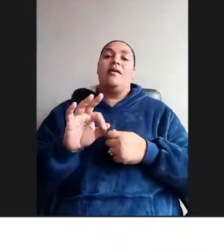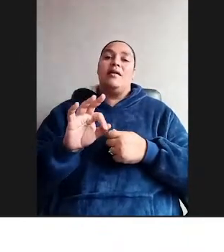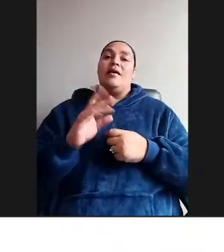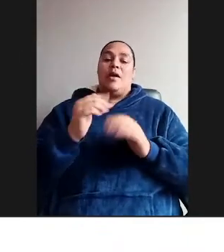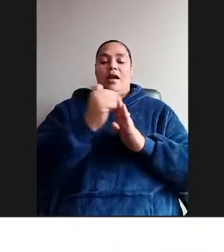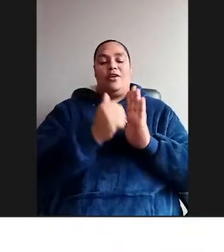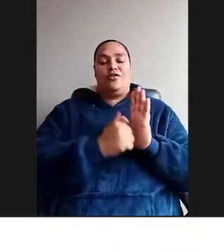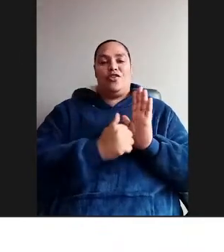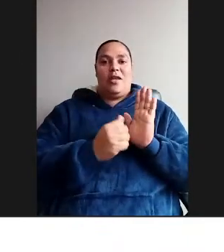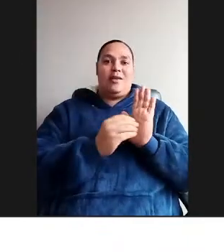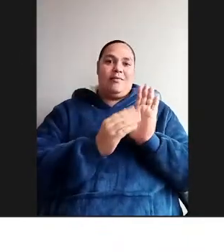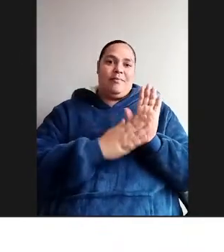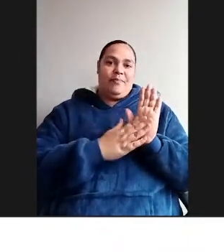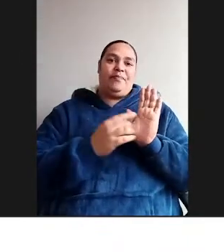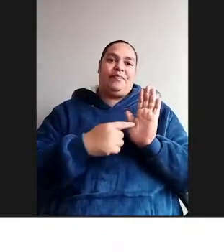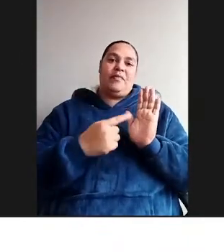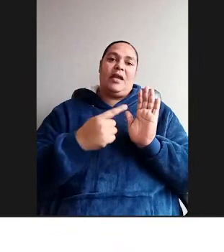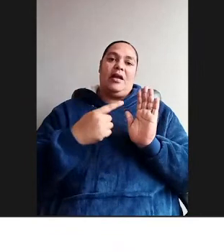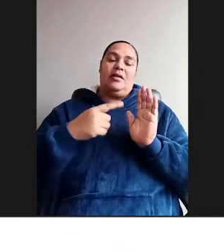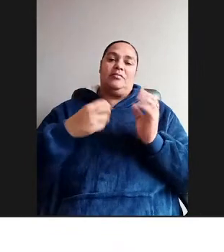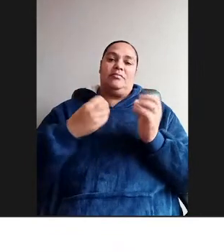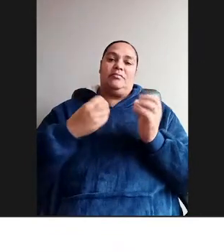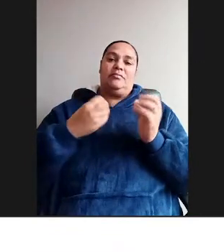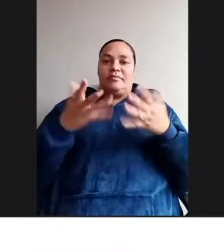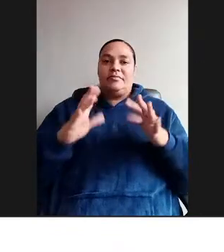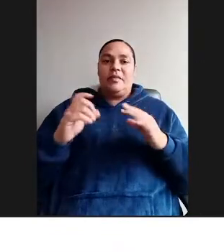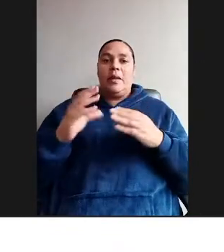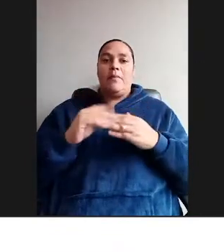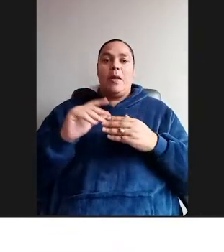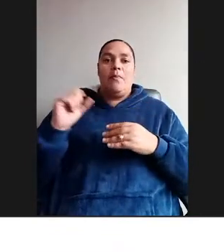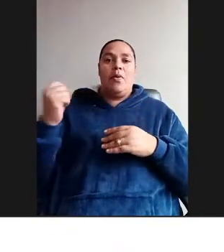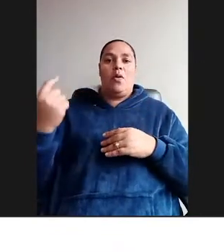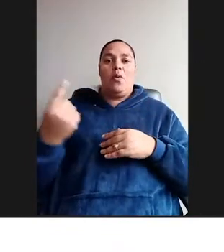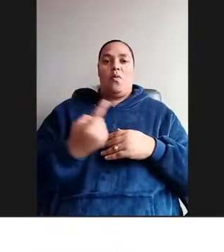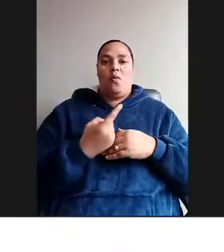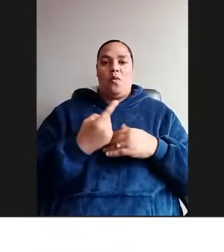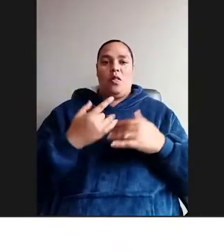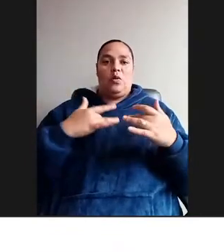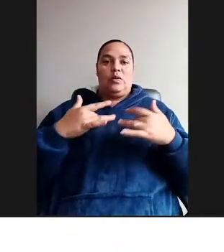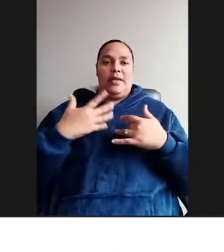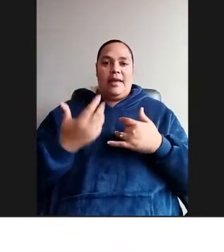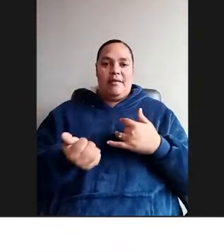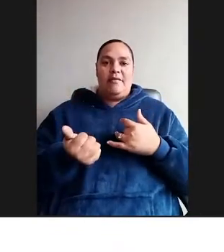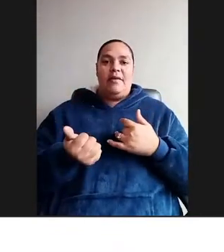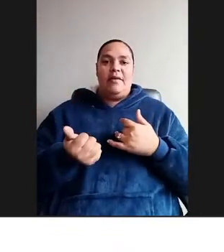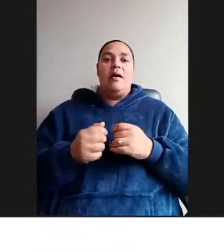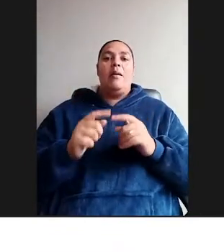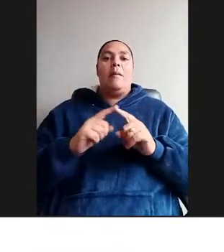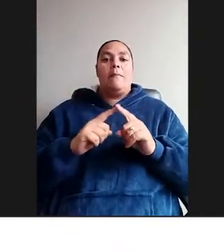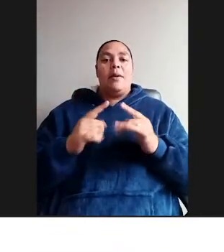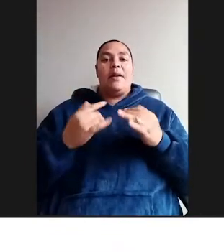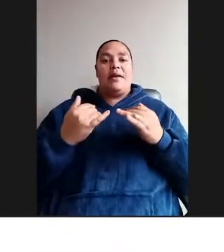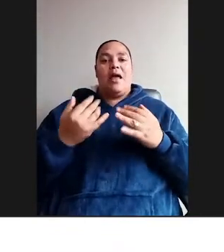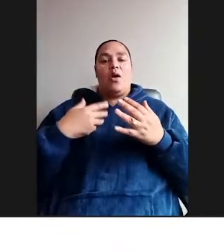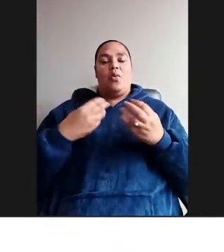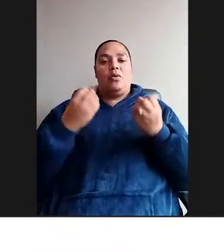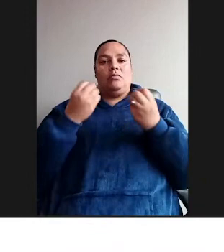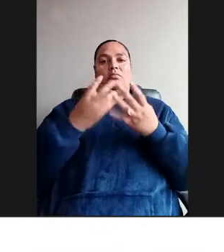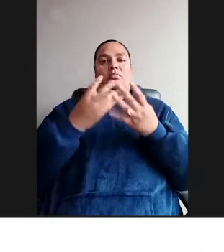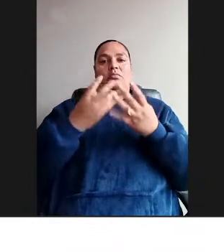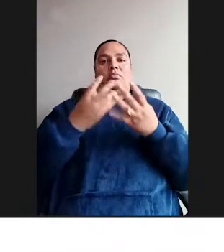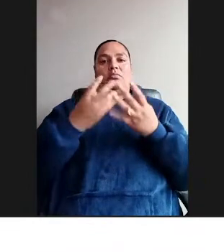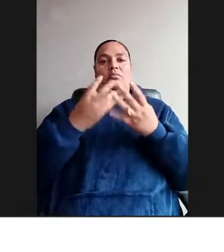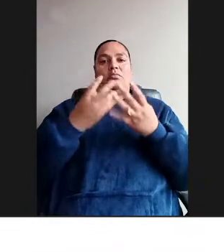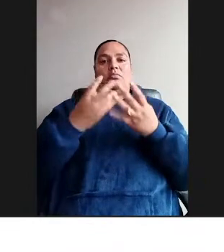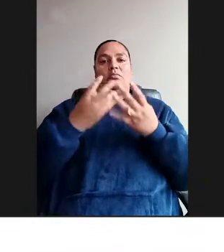has been circulated to all members concerned, and we will be briefed by the Western Cape Provincial Parliament on